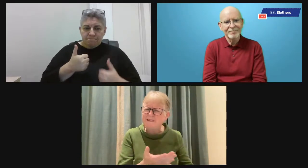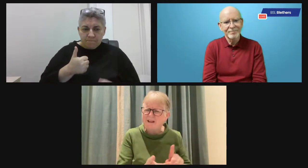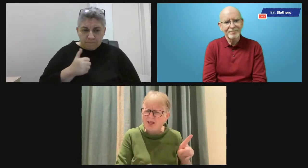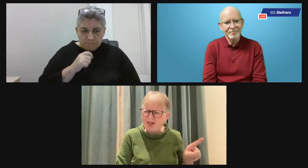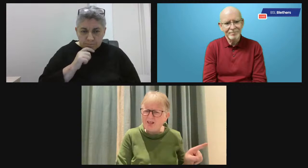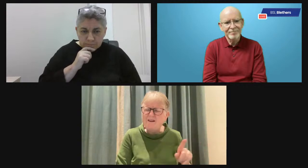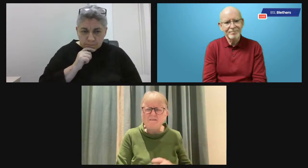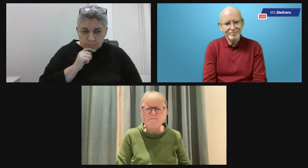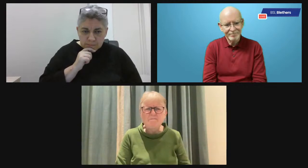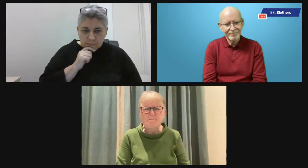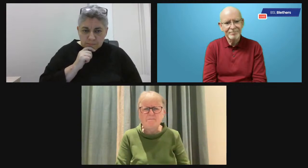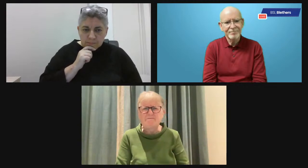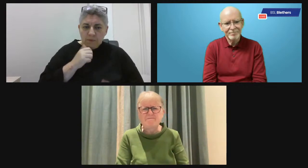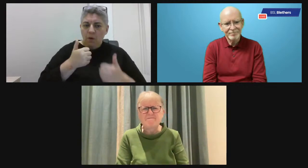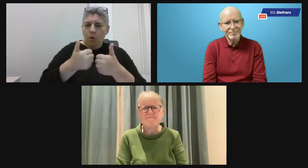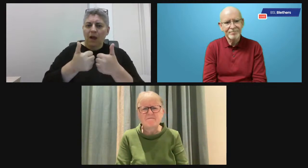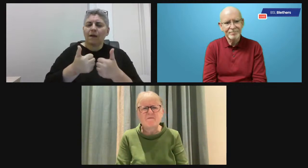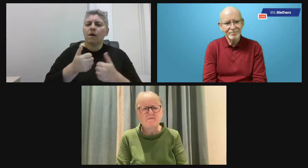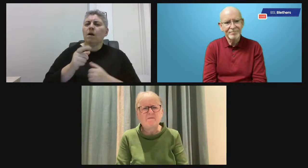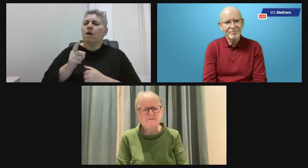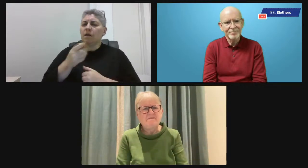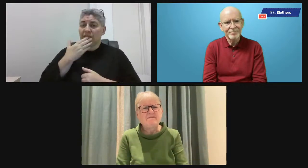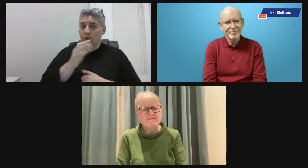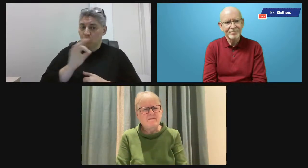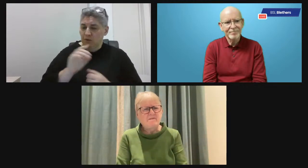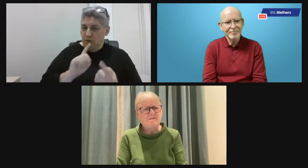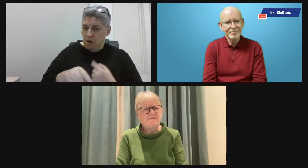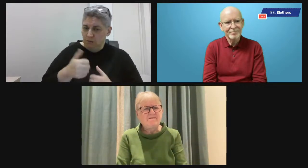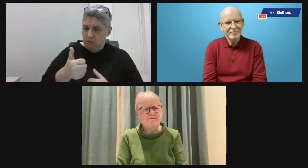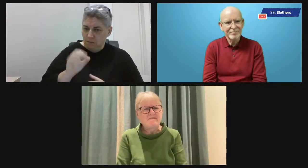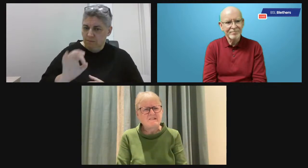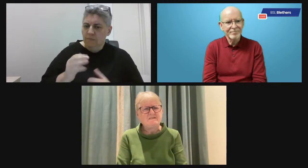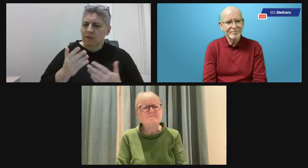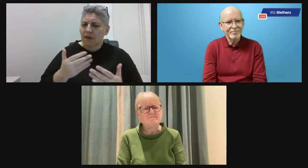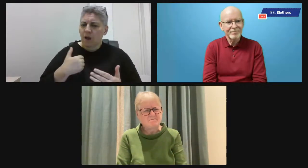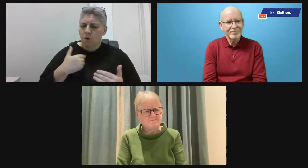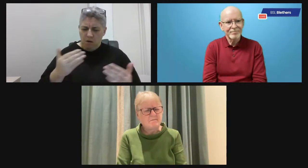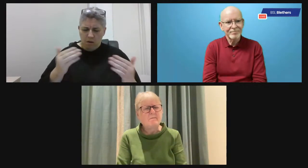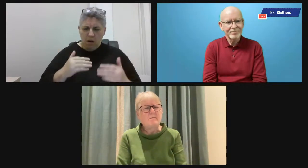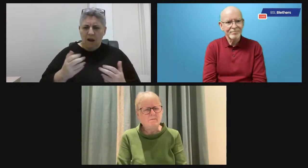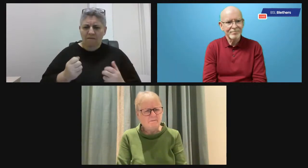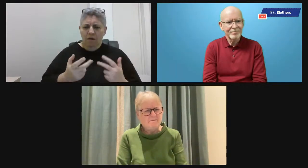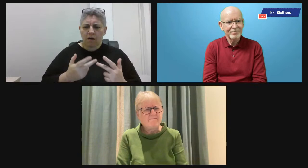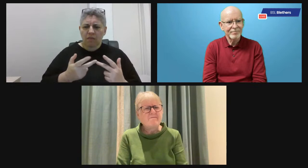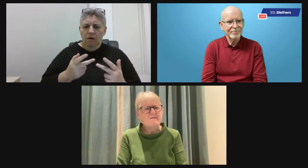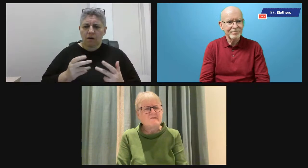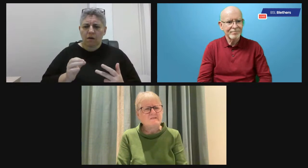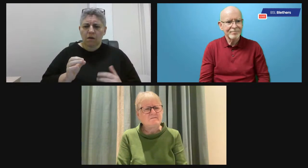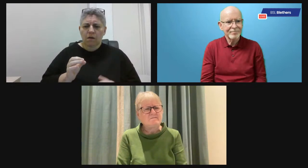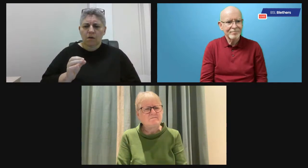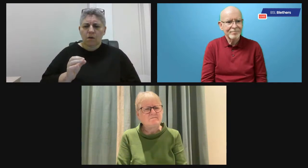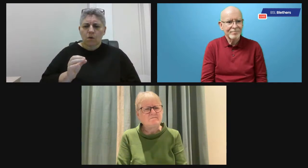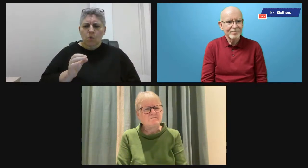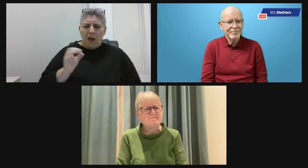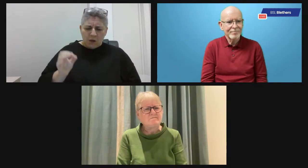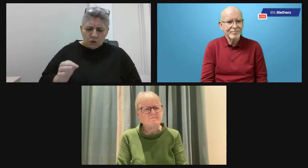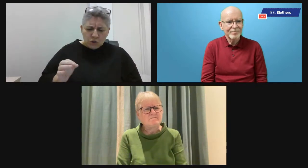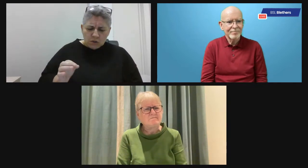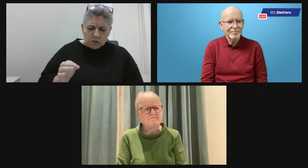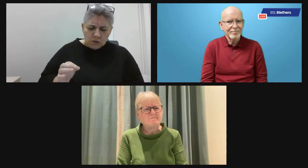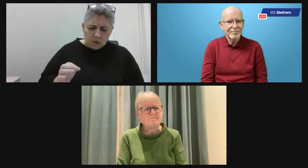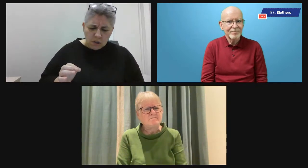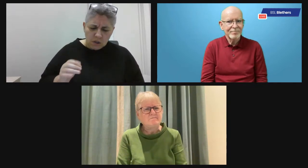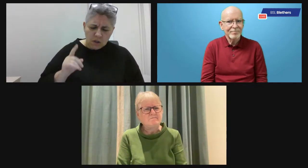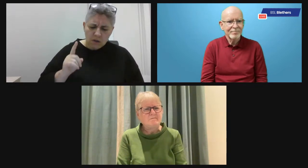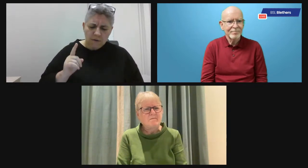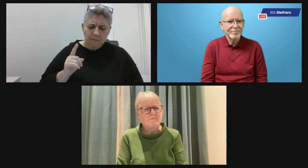that ability at that time. I think the same thing happened at Bristol, really. Lovely, that's a great answer. We've got another question coming